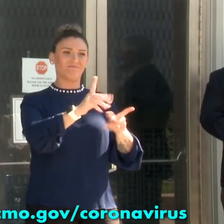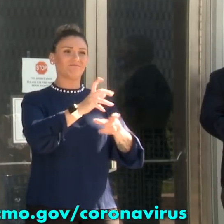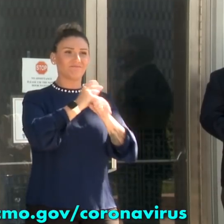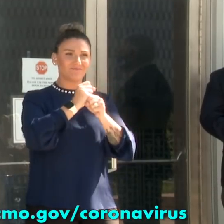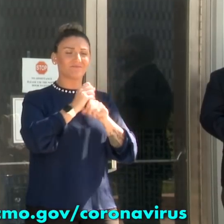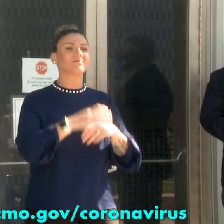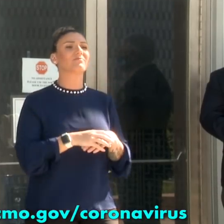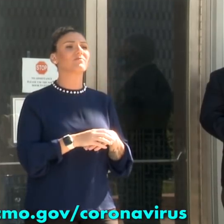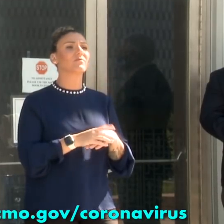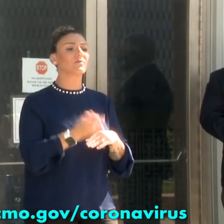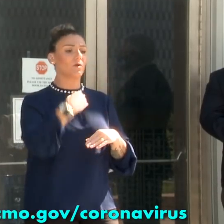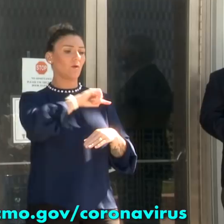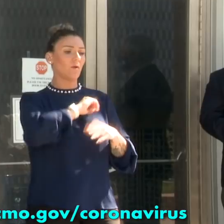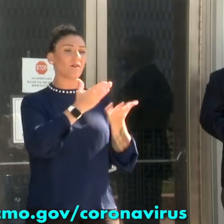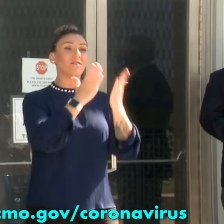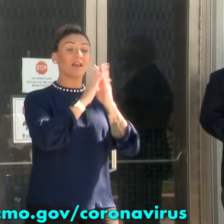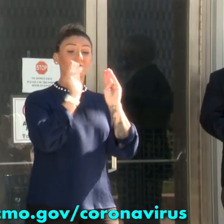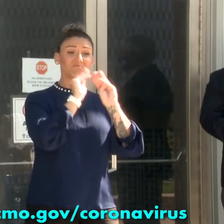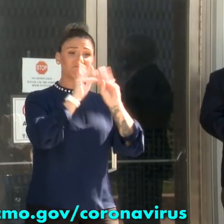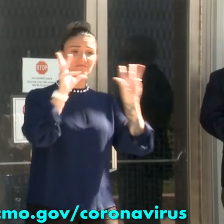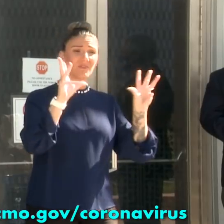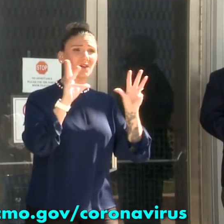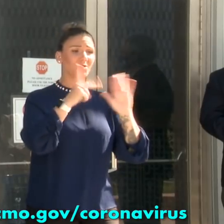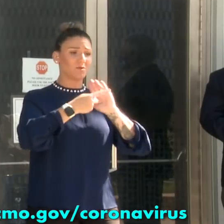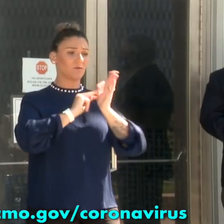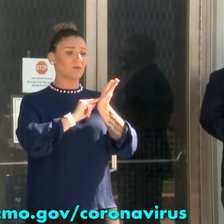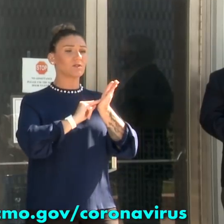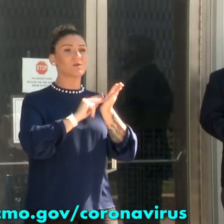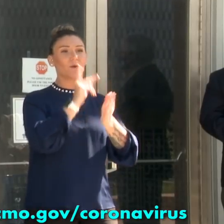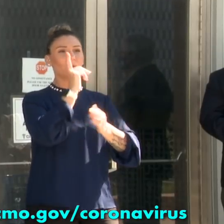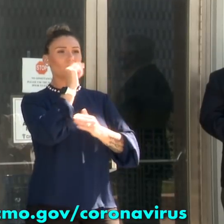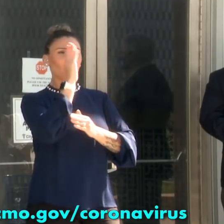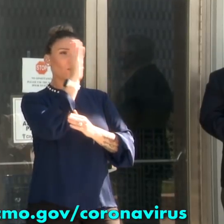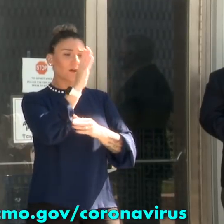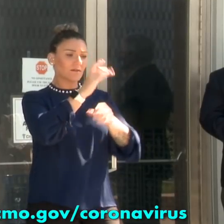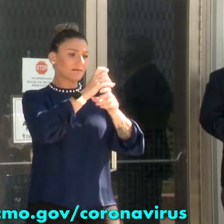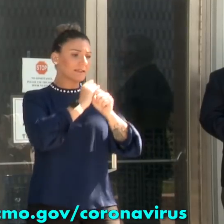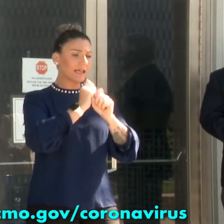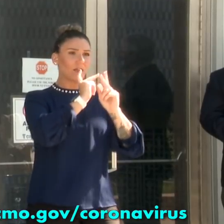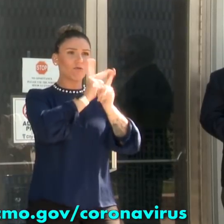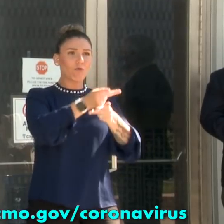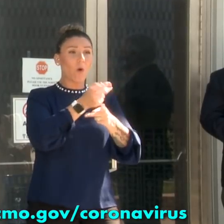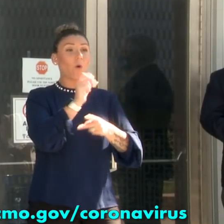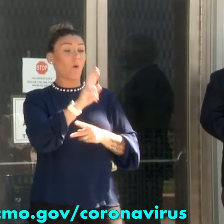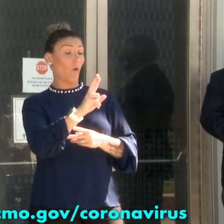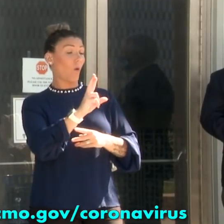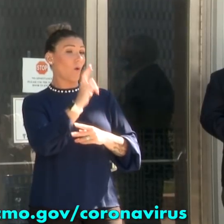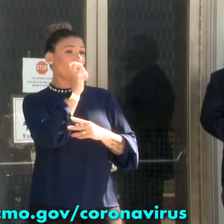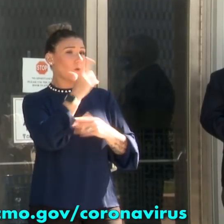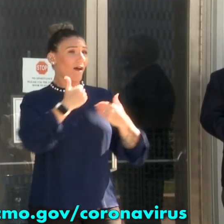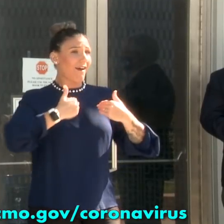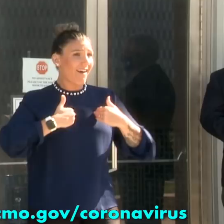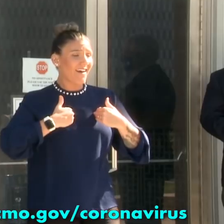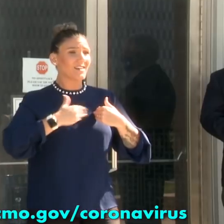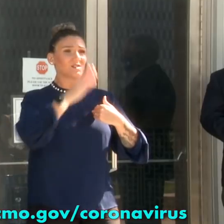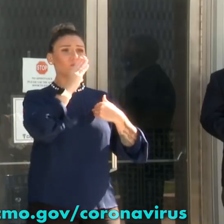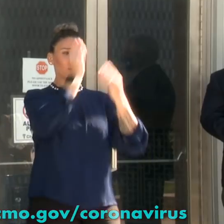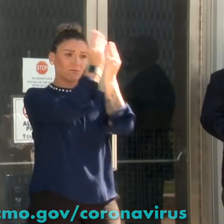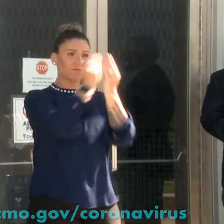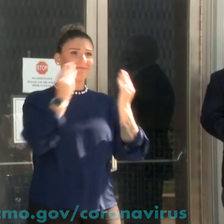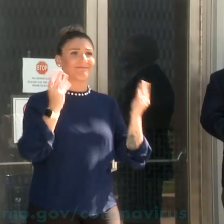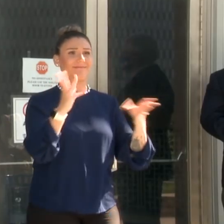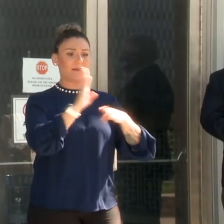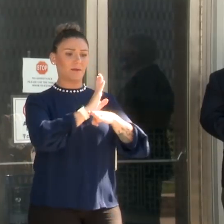by many for transparency purposes as to whom will receive these loans or who has. We will be sure to share that